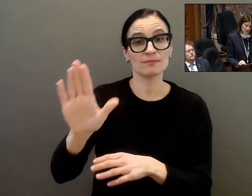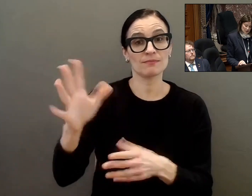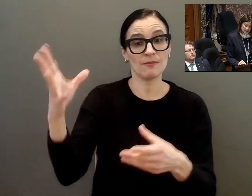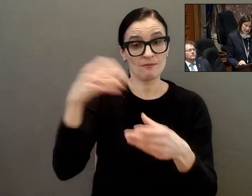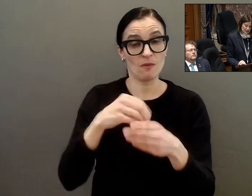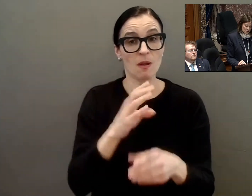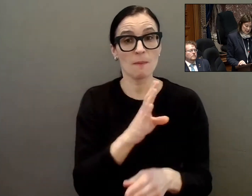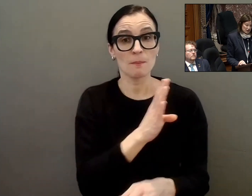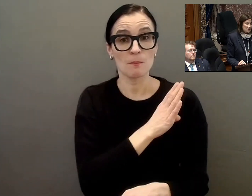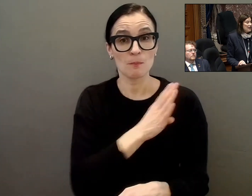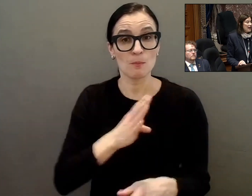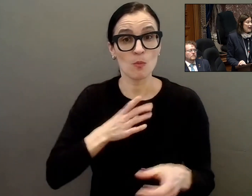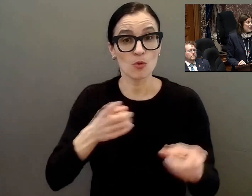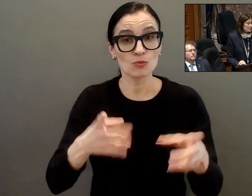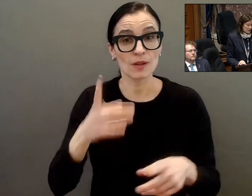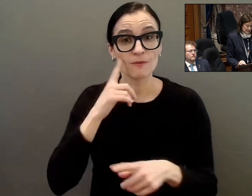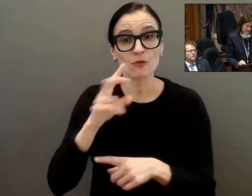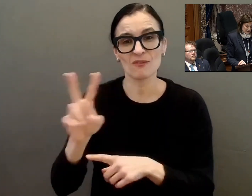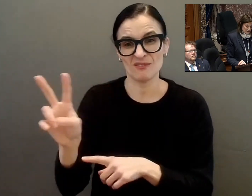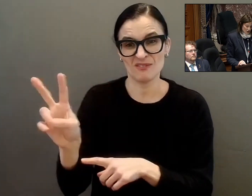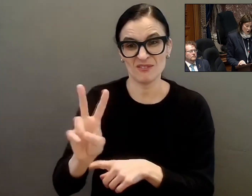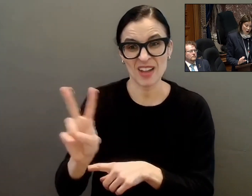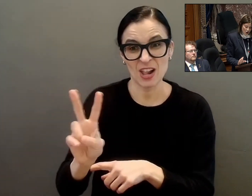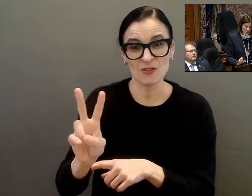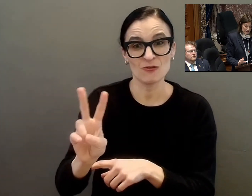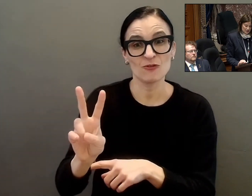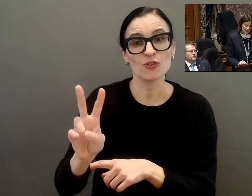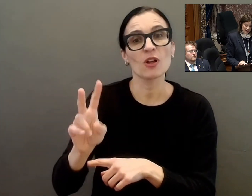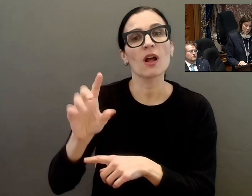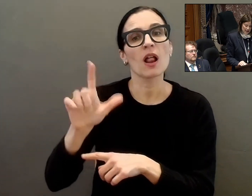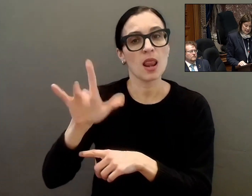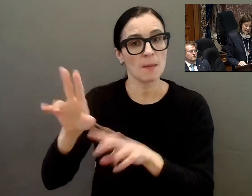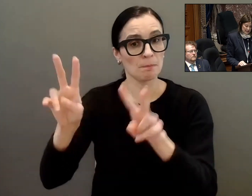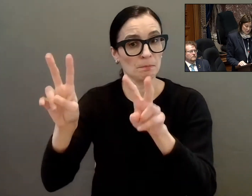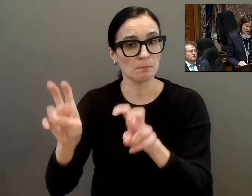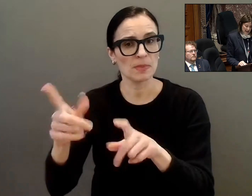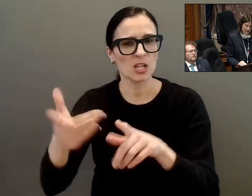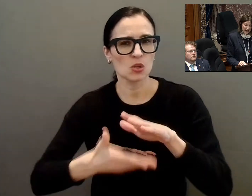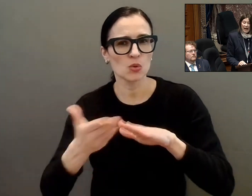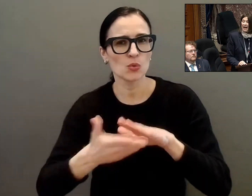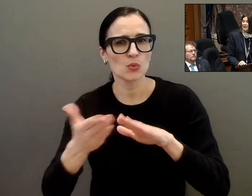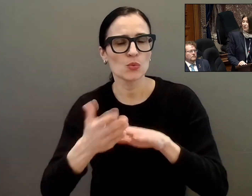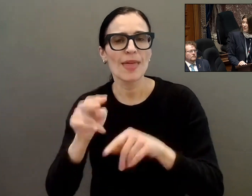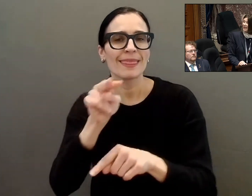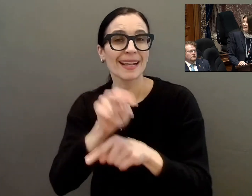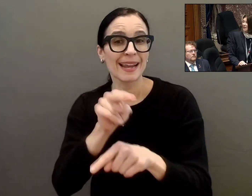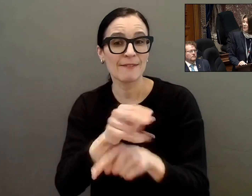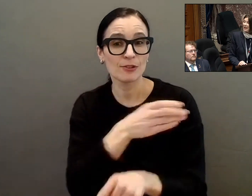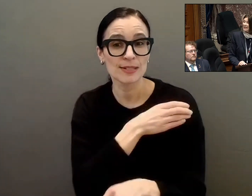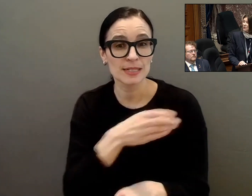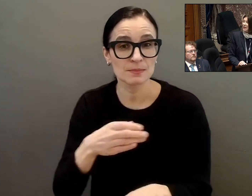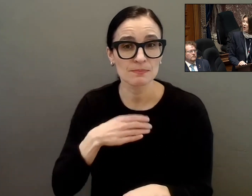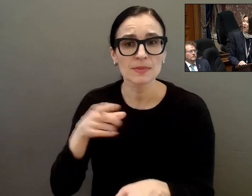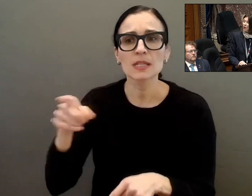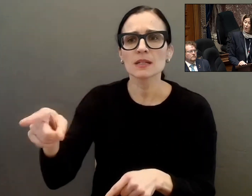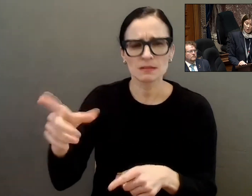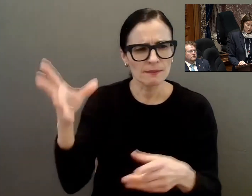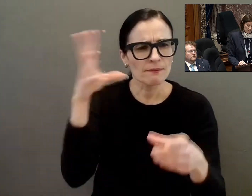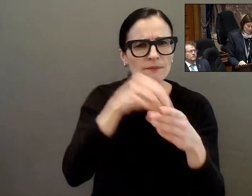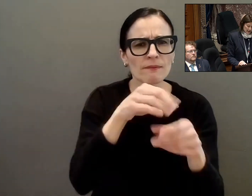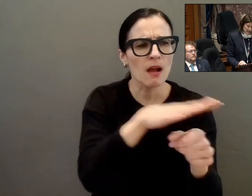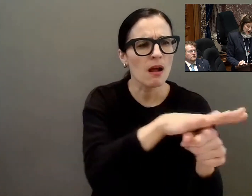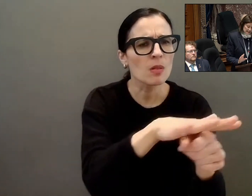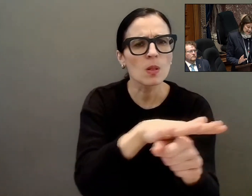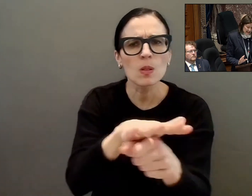local community association as President, always finding ways to give back and strengthen the place we call